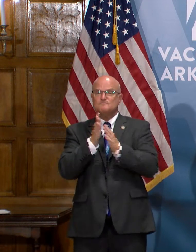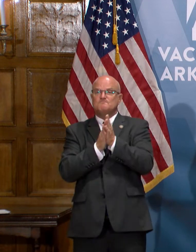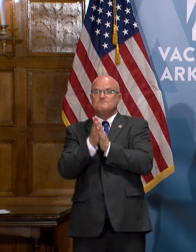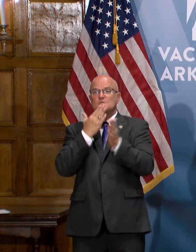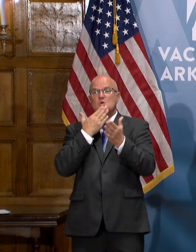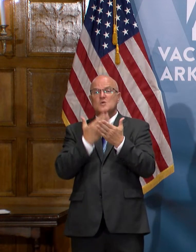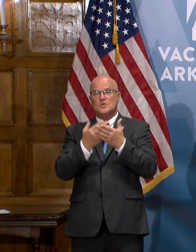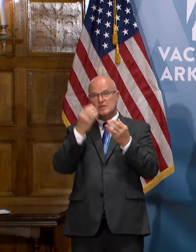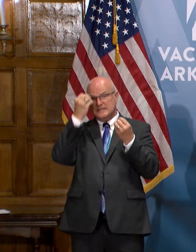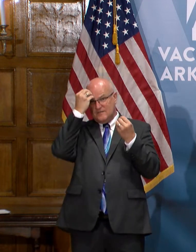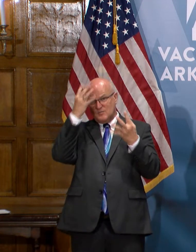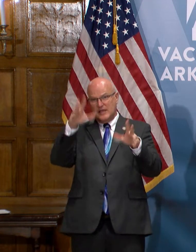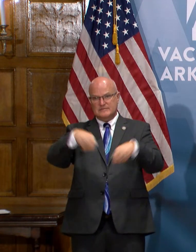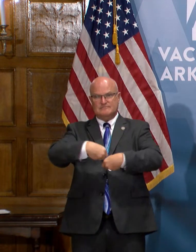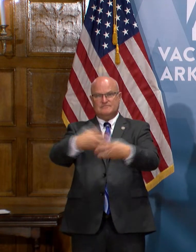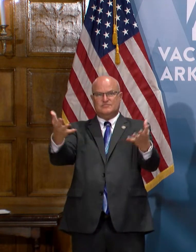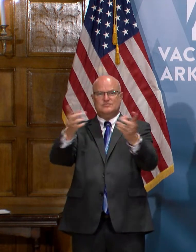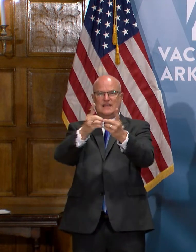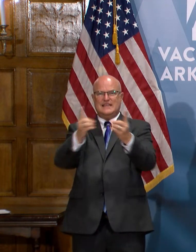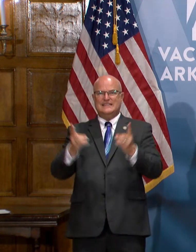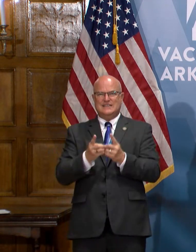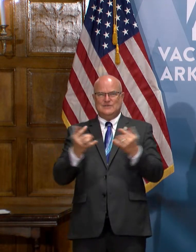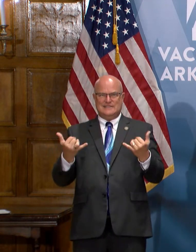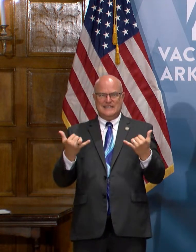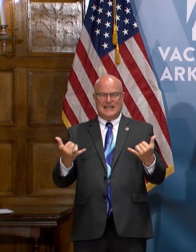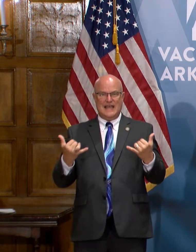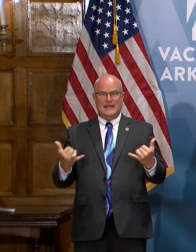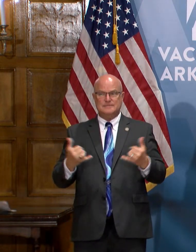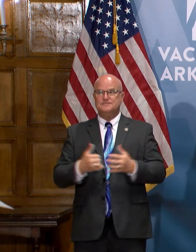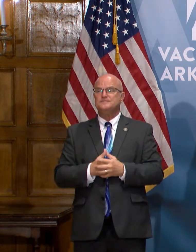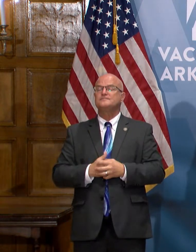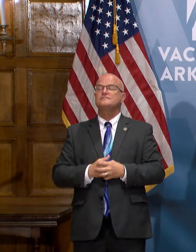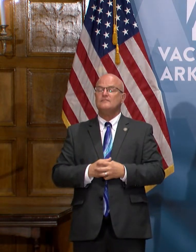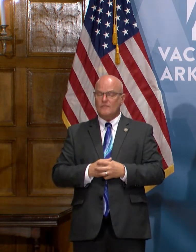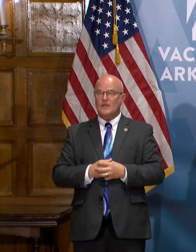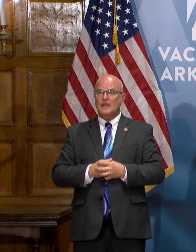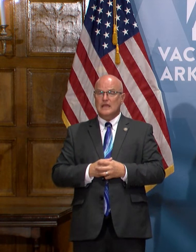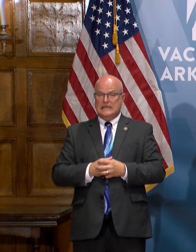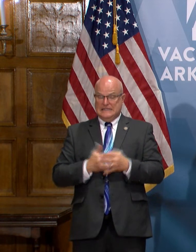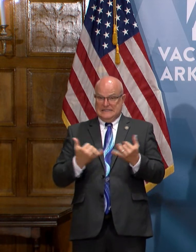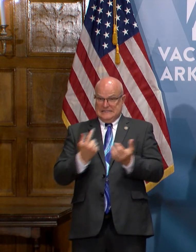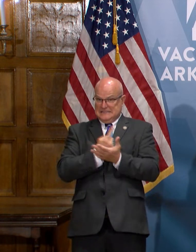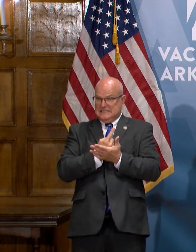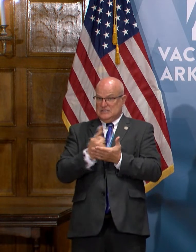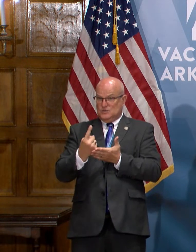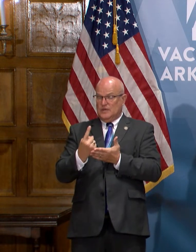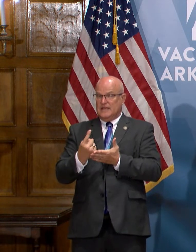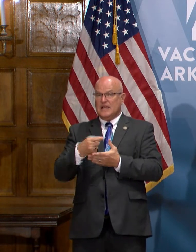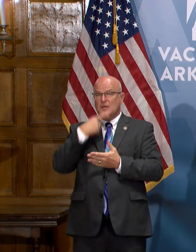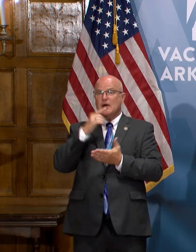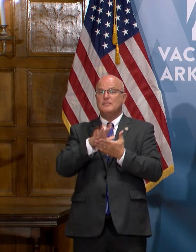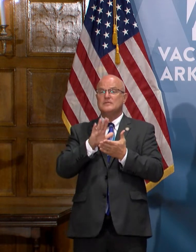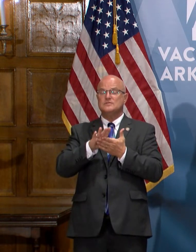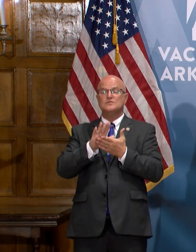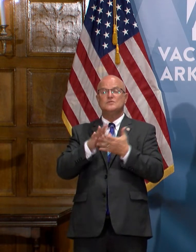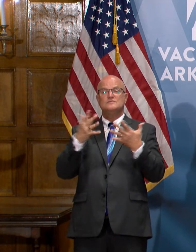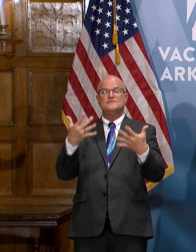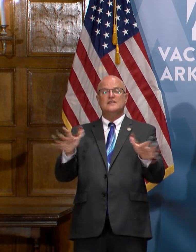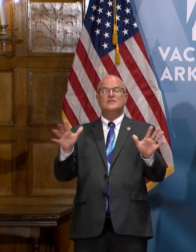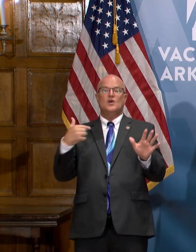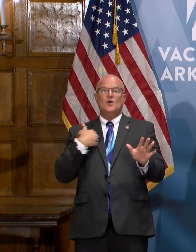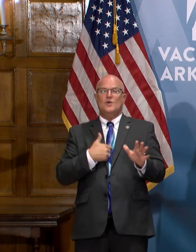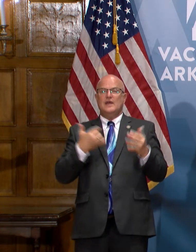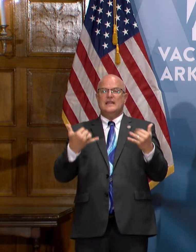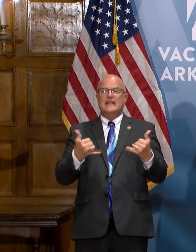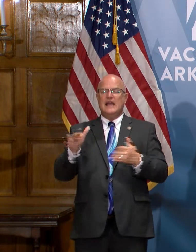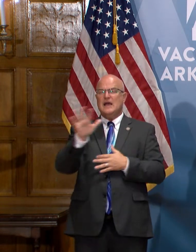information out to those districts today. As has been reported already this week in our K-12 public schools, we are